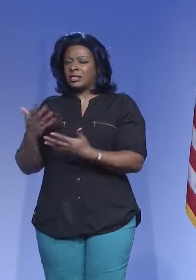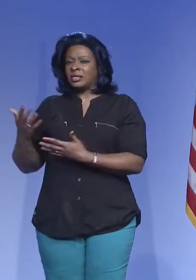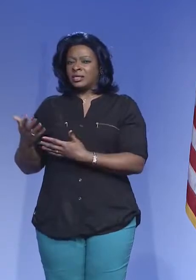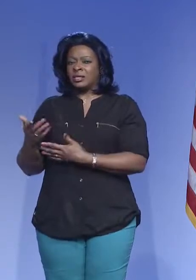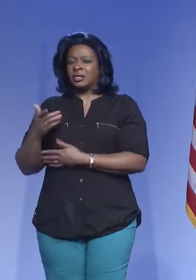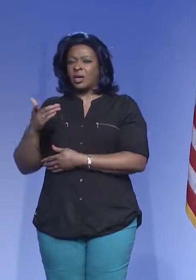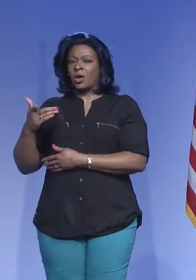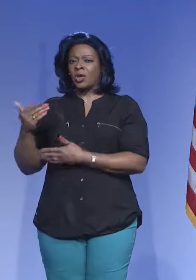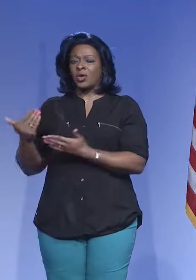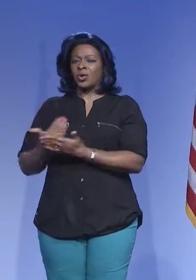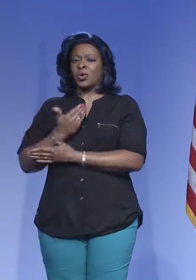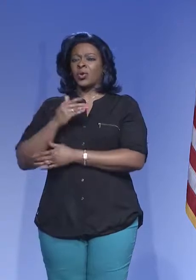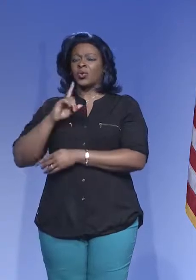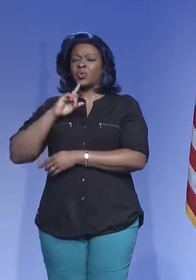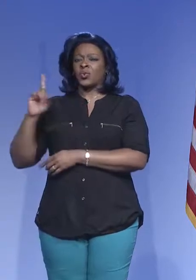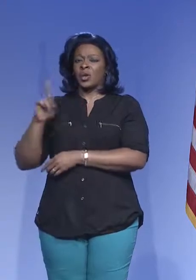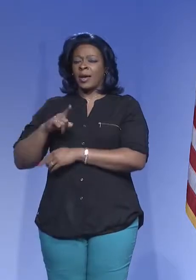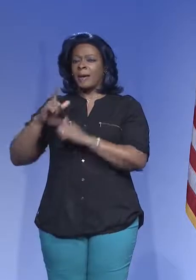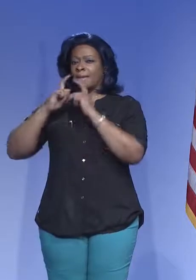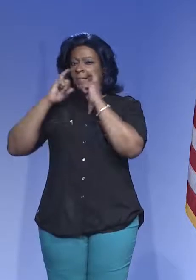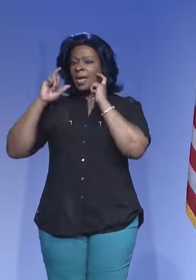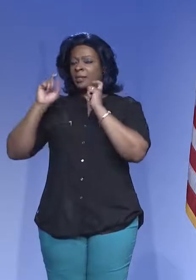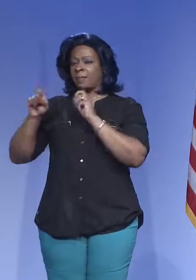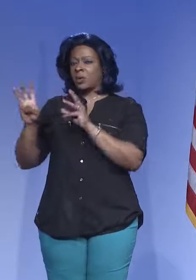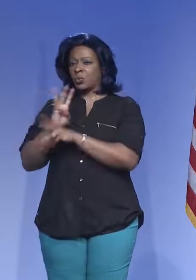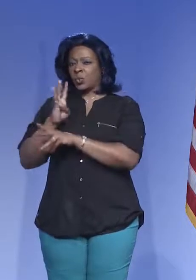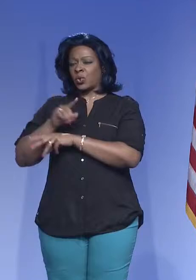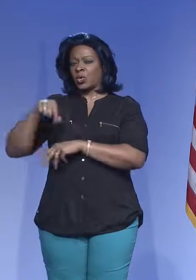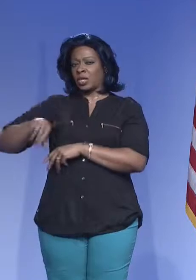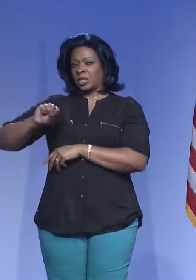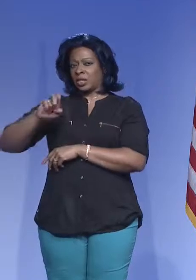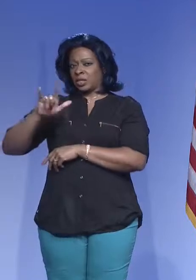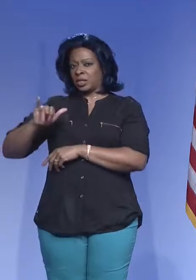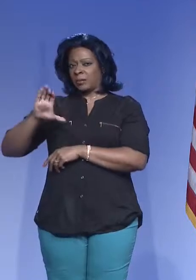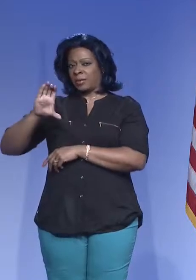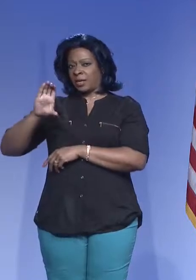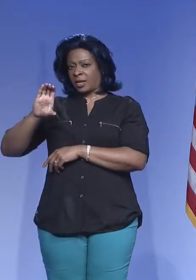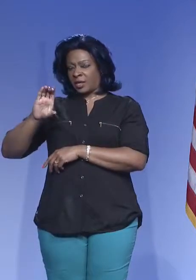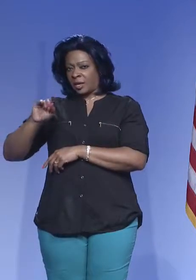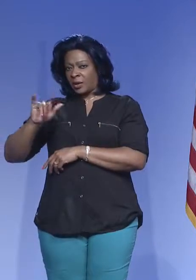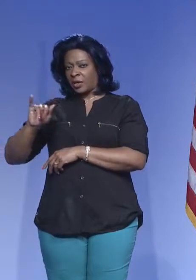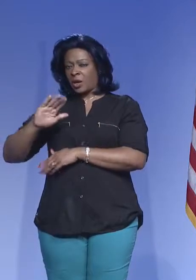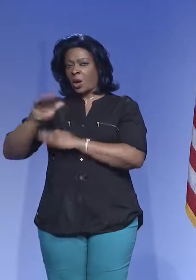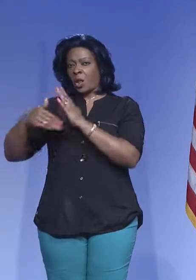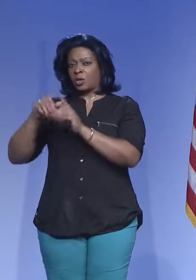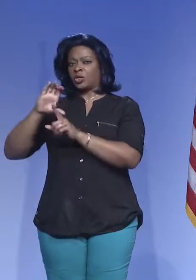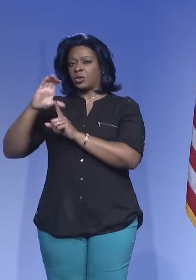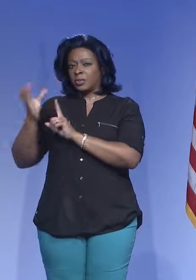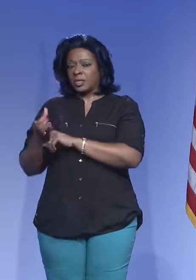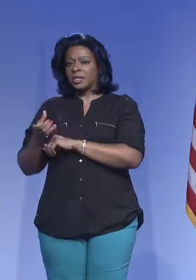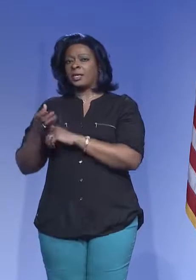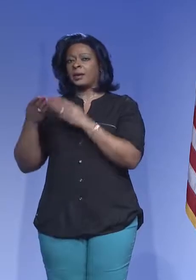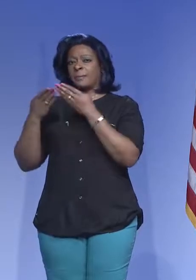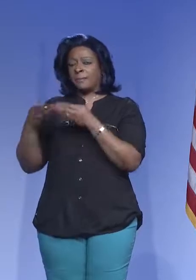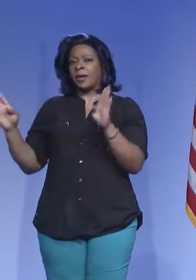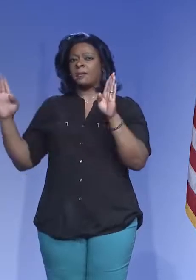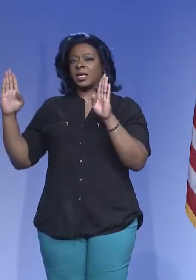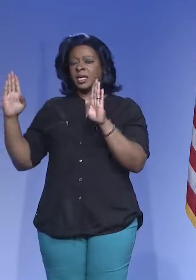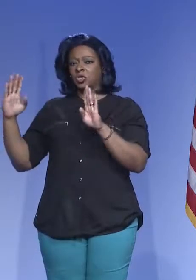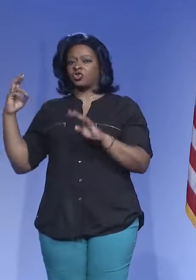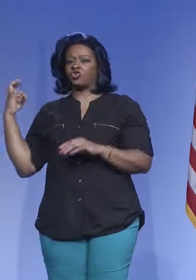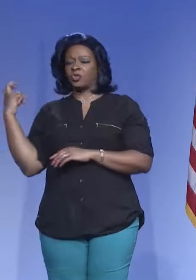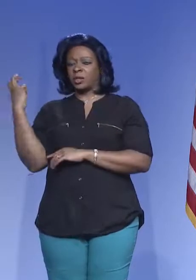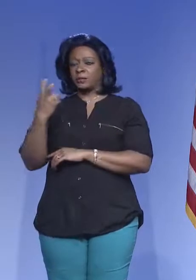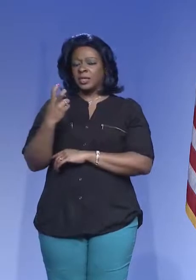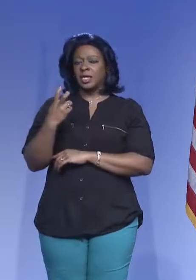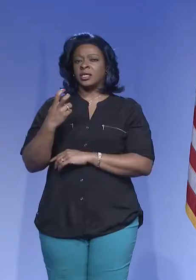new directive, it says masks must be worn in Shelby County in the following circumstances, and then, public